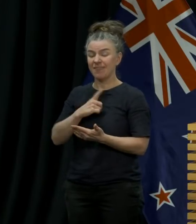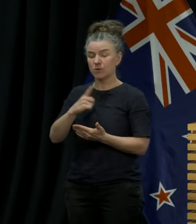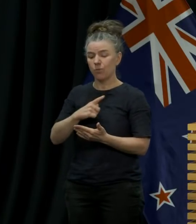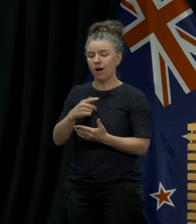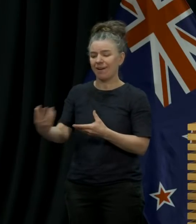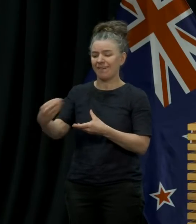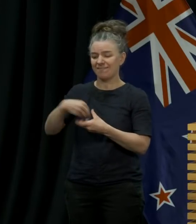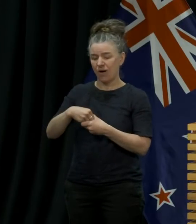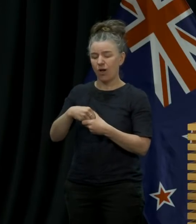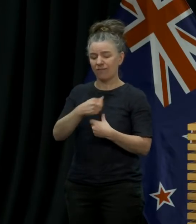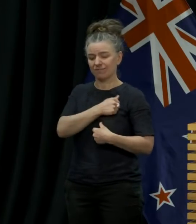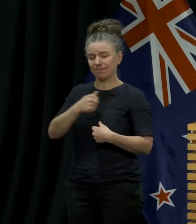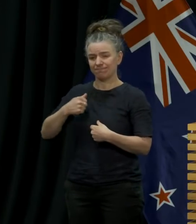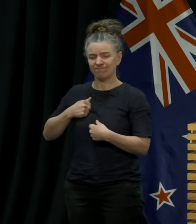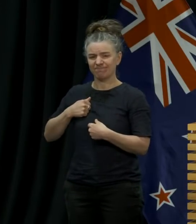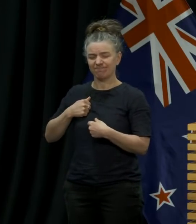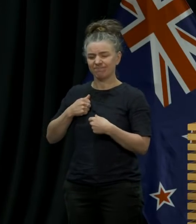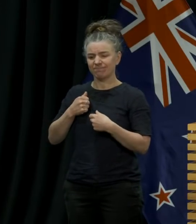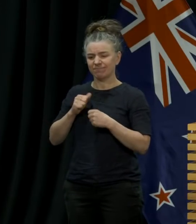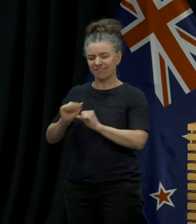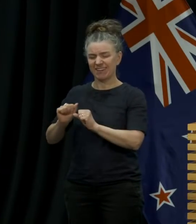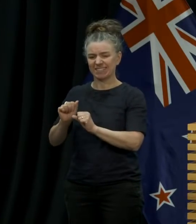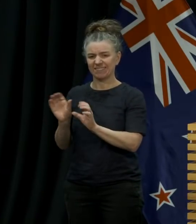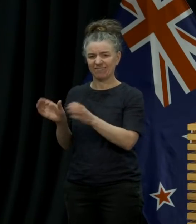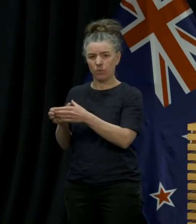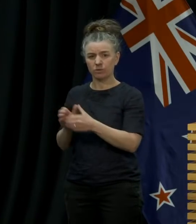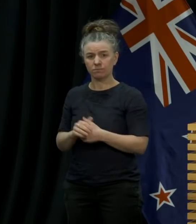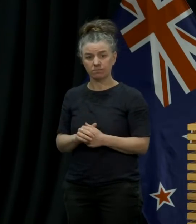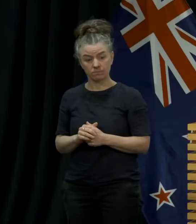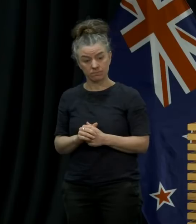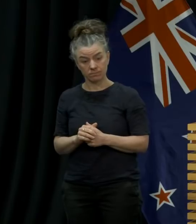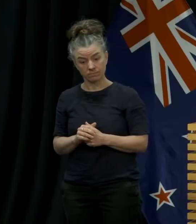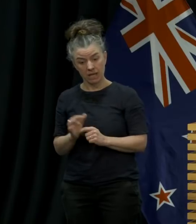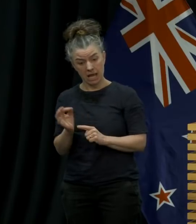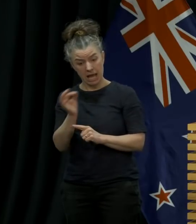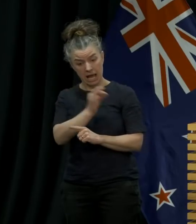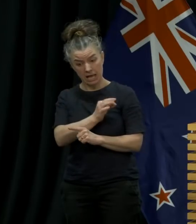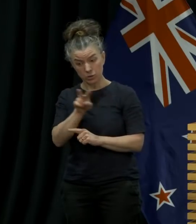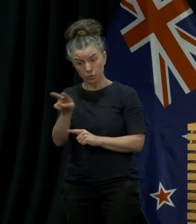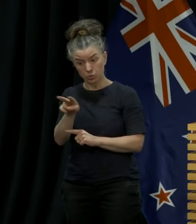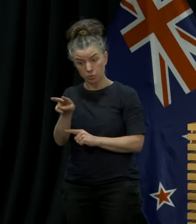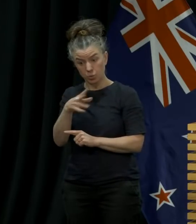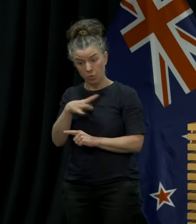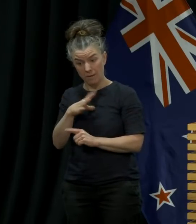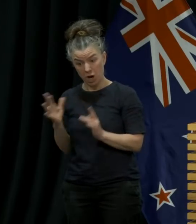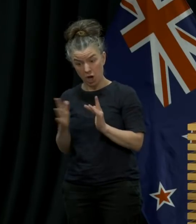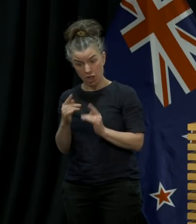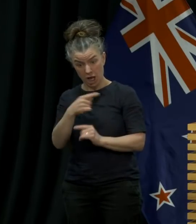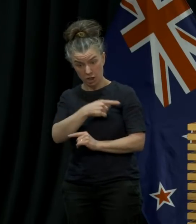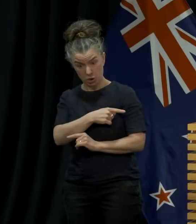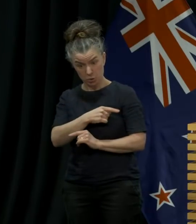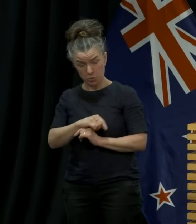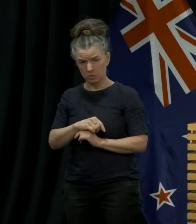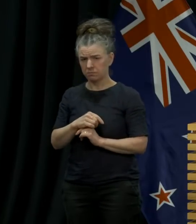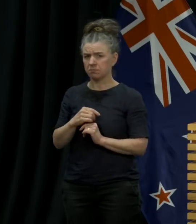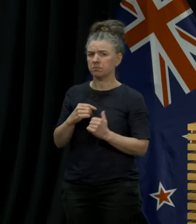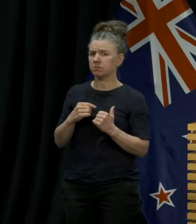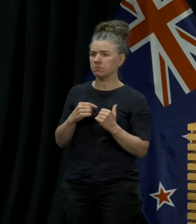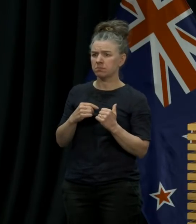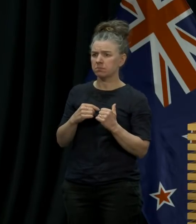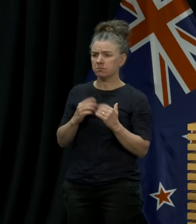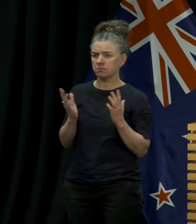that work. Oh, sorry, were you personally contacted by those 2 women? No, not that I say